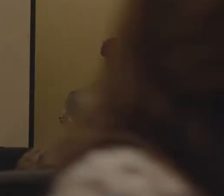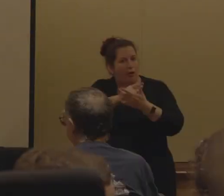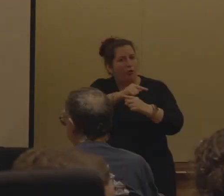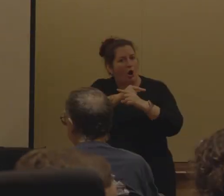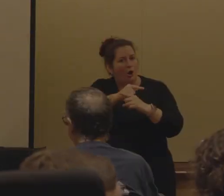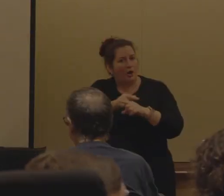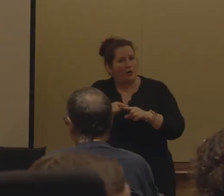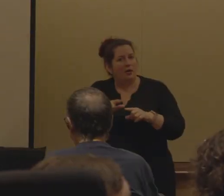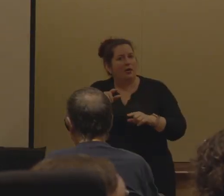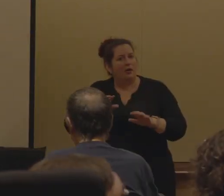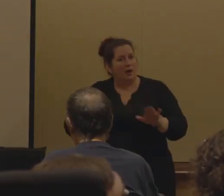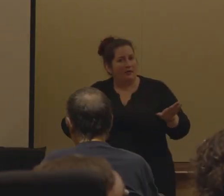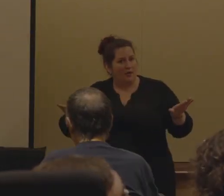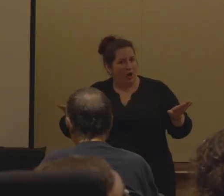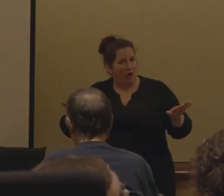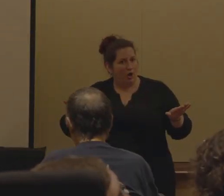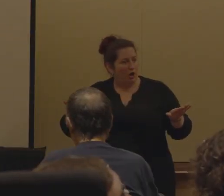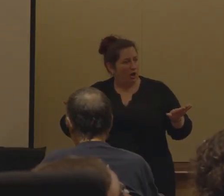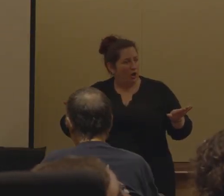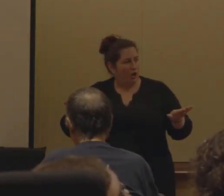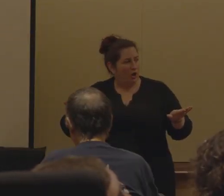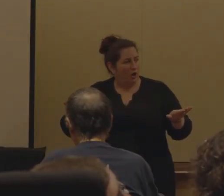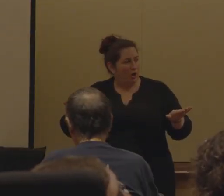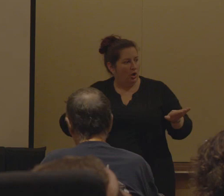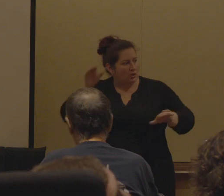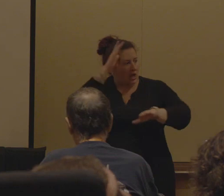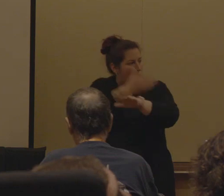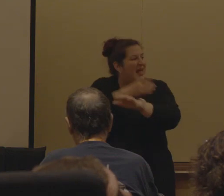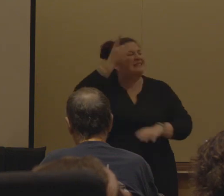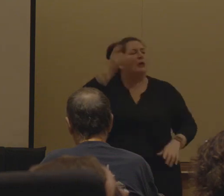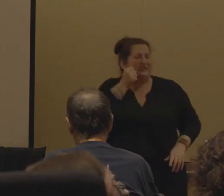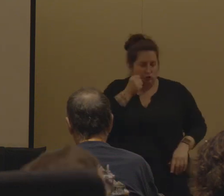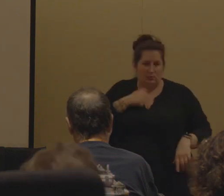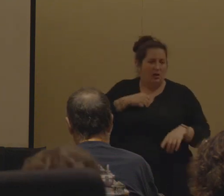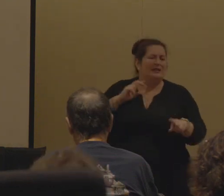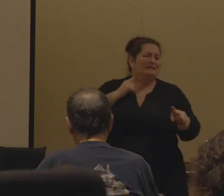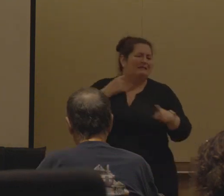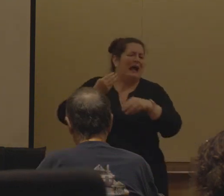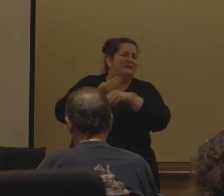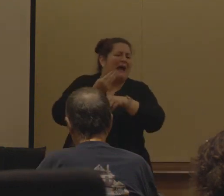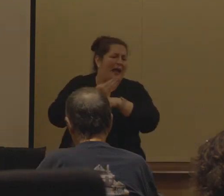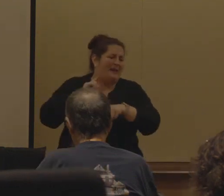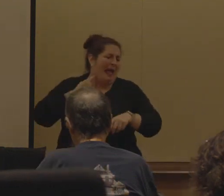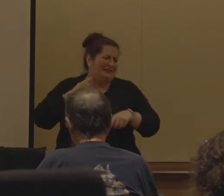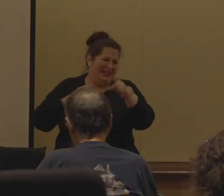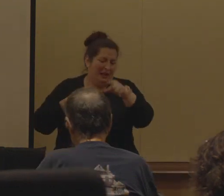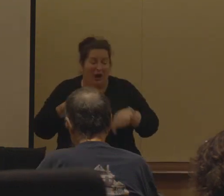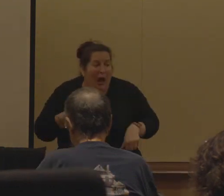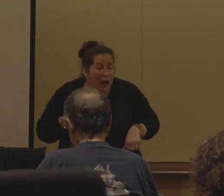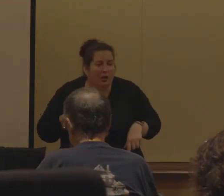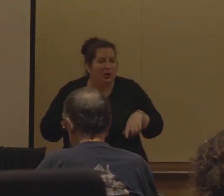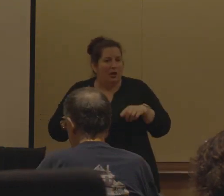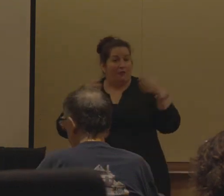girl with Down syndrome who's 24. I didn't have a good experience with VR. The office that I had,